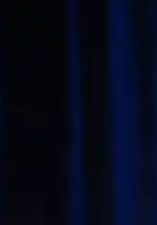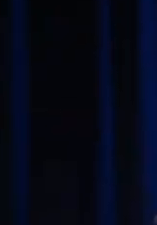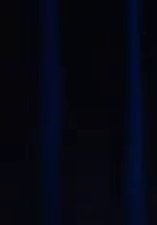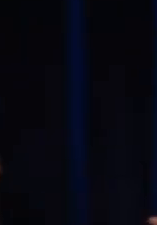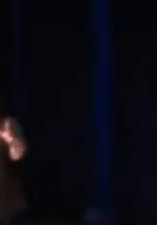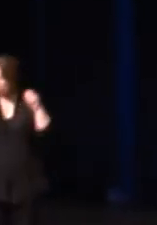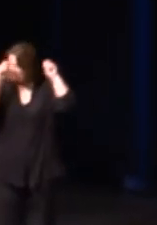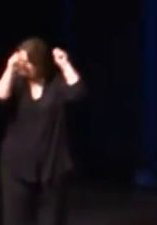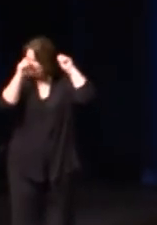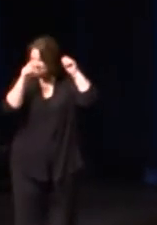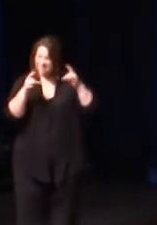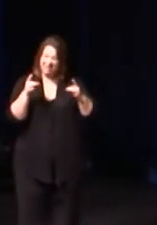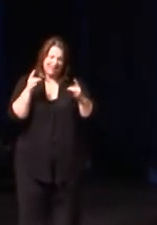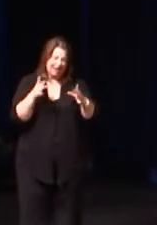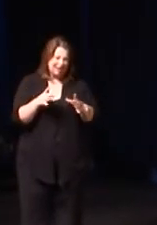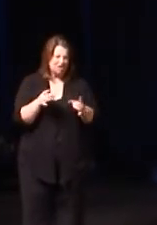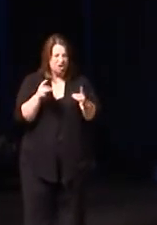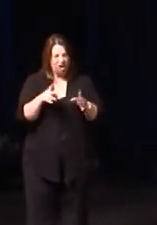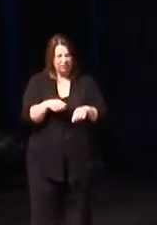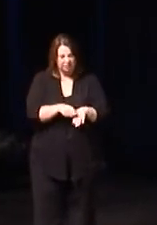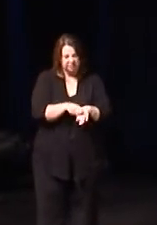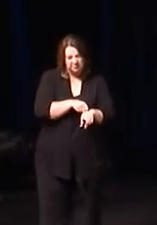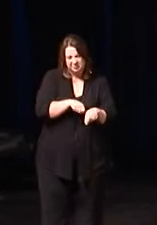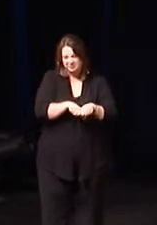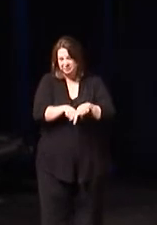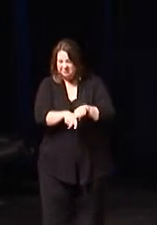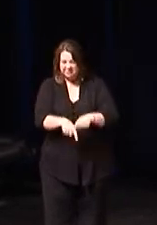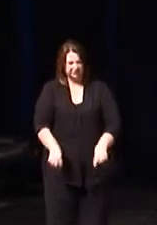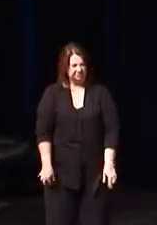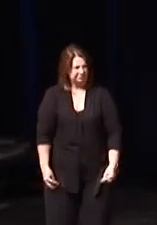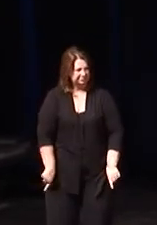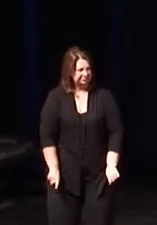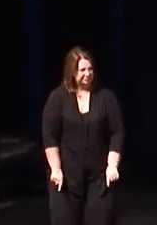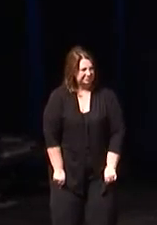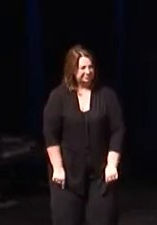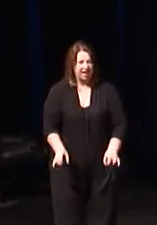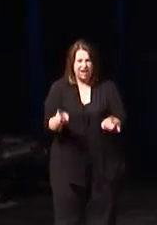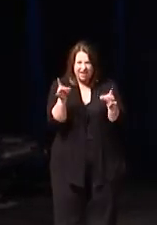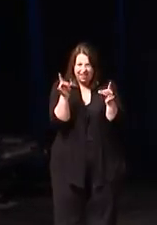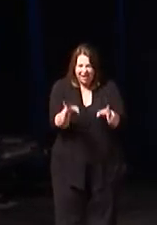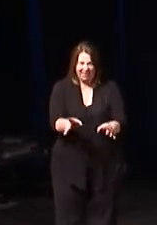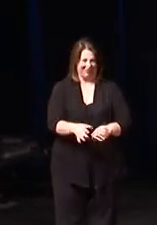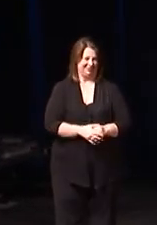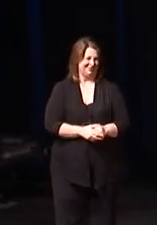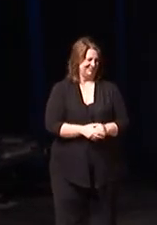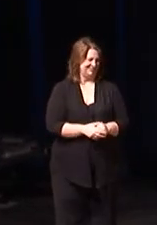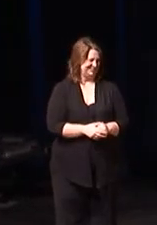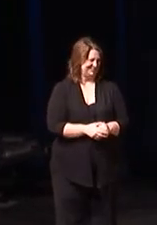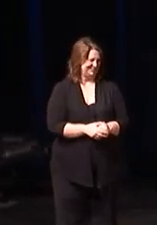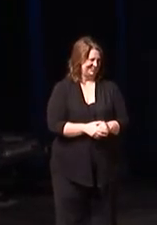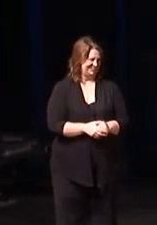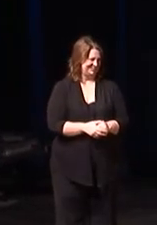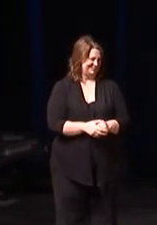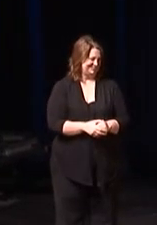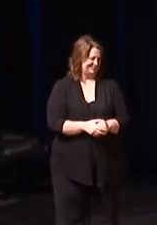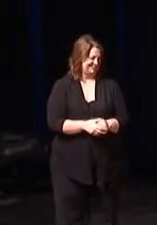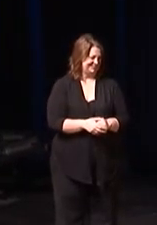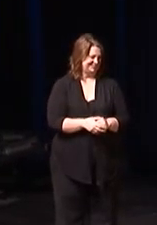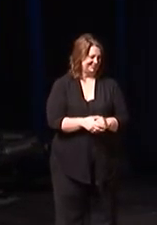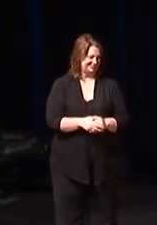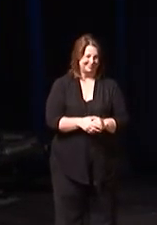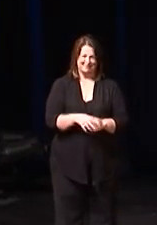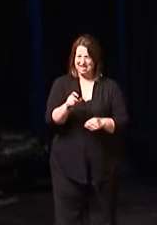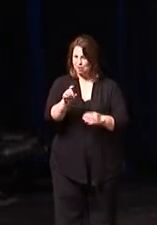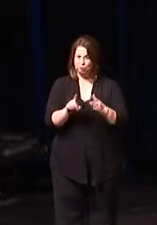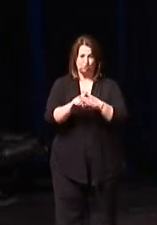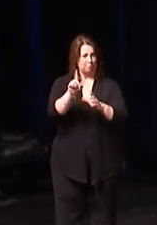hats. I hated awful stockings and garter belts, all these awful clothes they had back then. And, be on